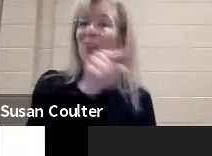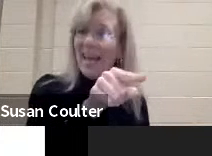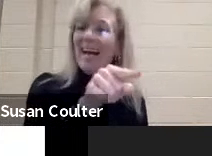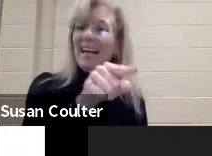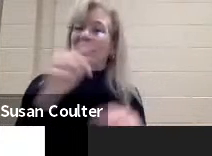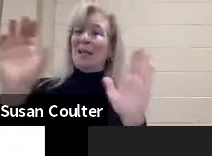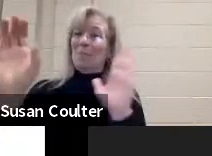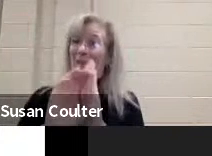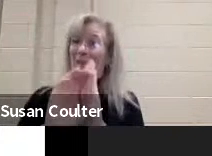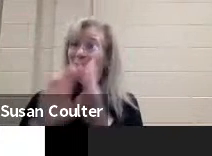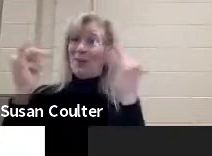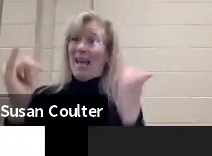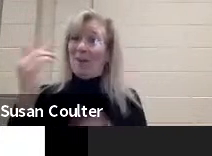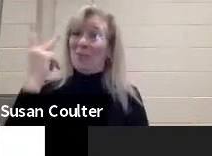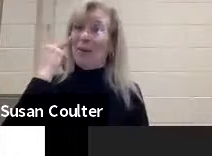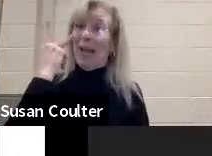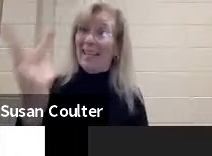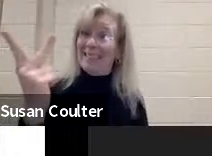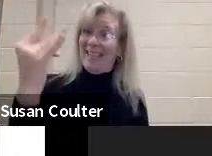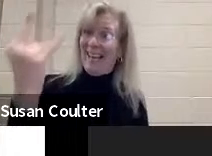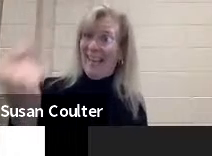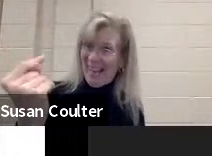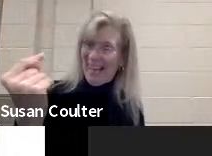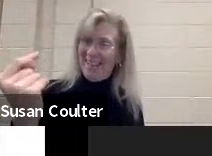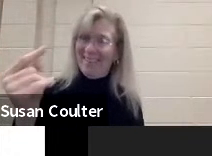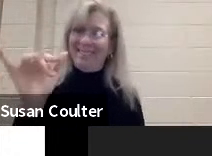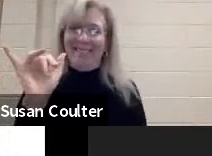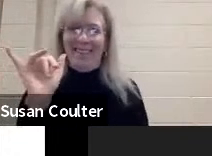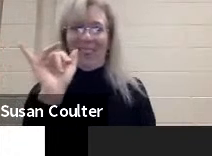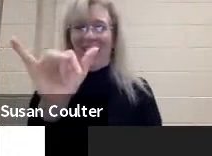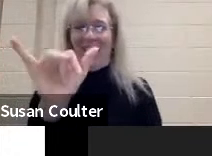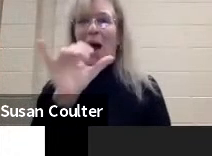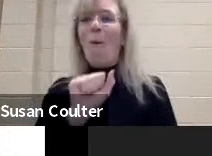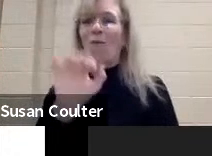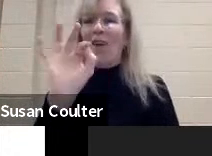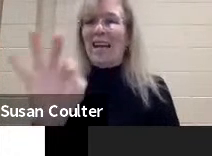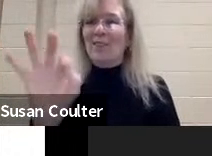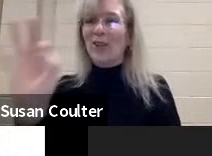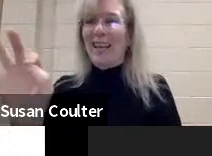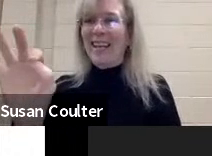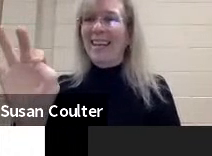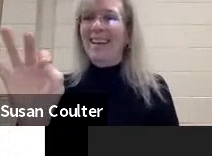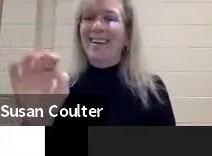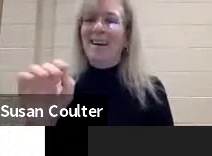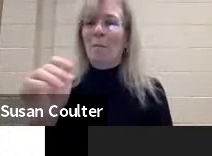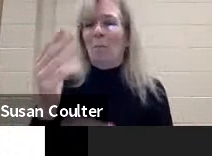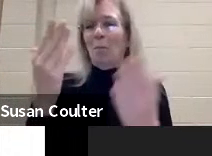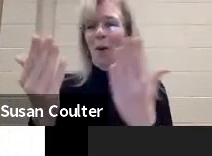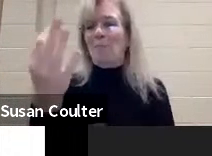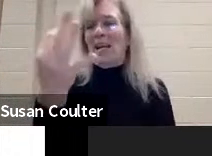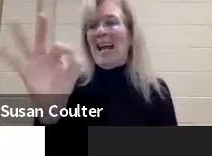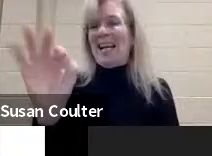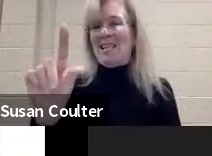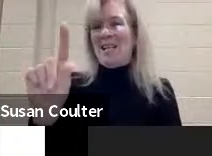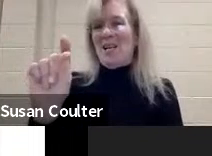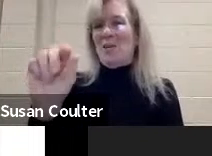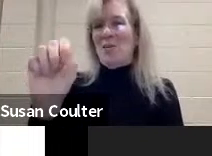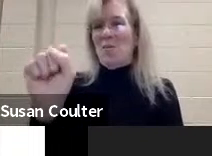Okay, now this picture, now you can see it. The old-fashioned,